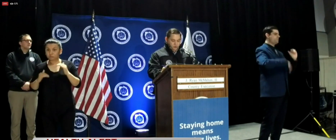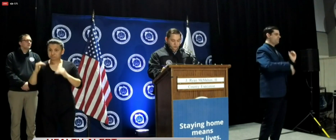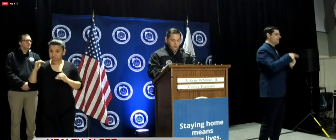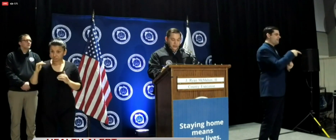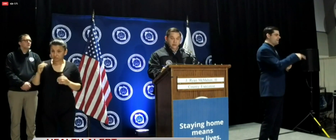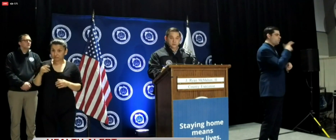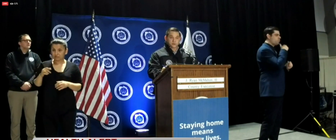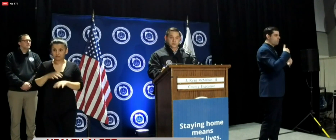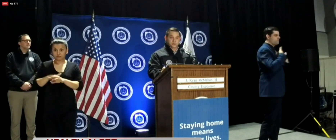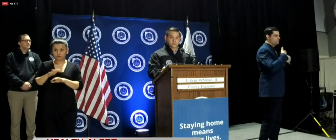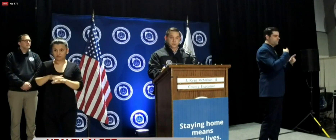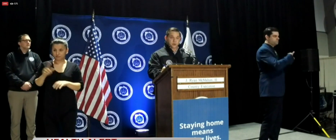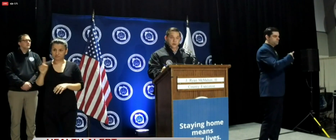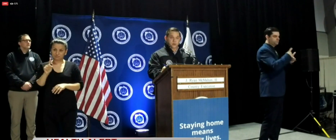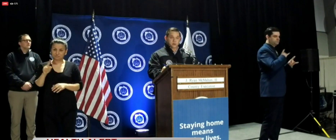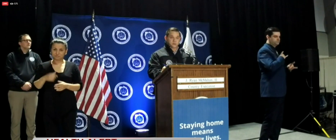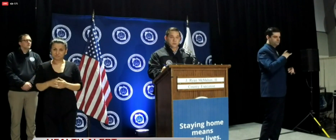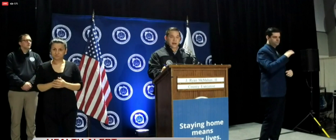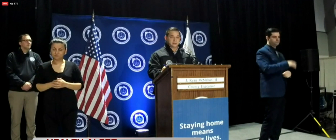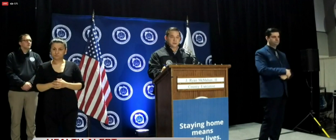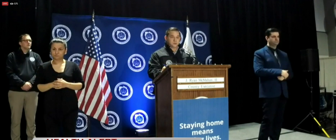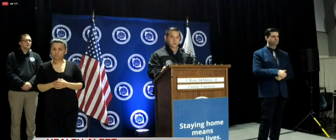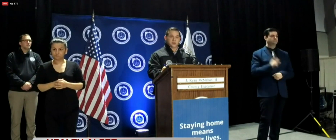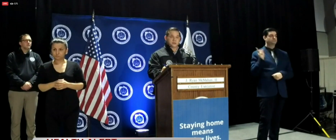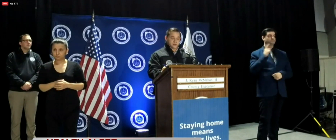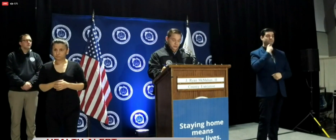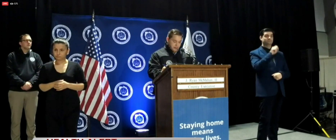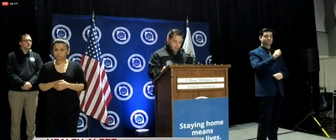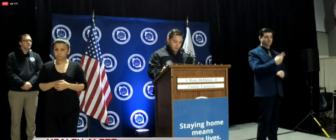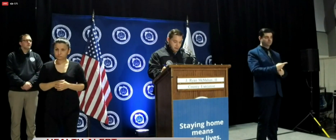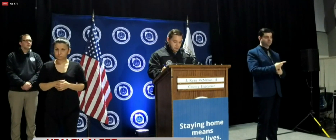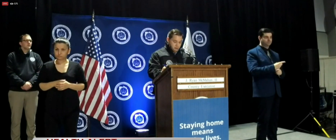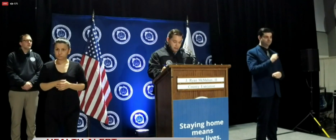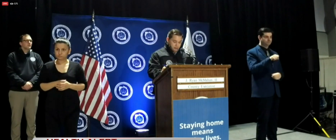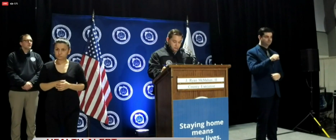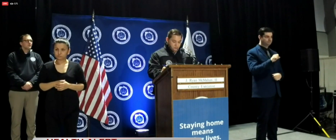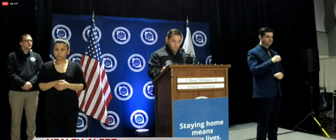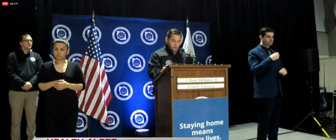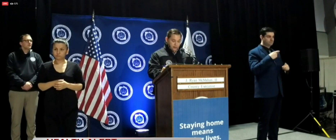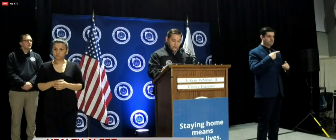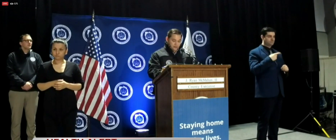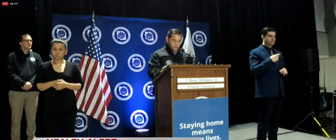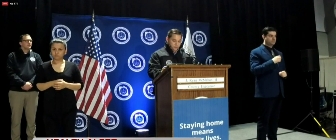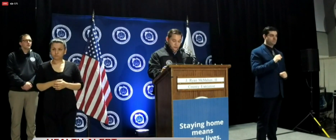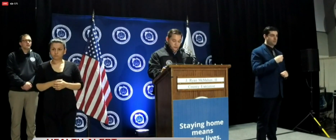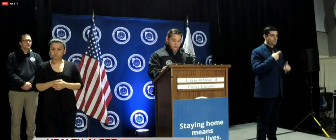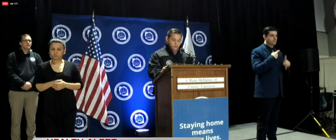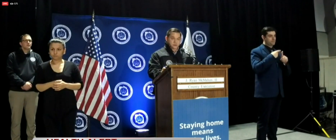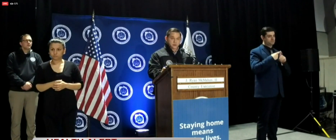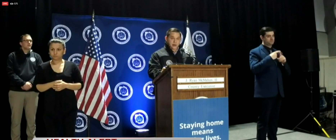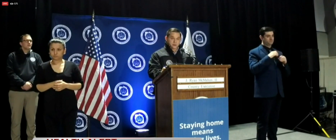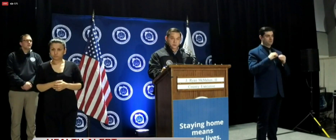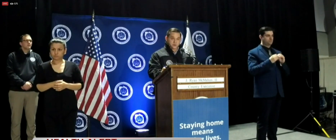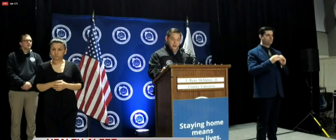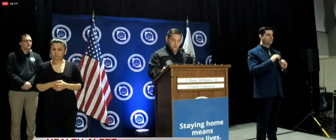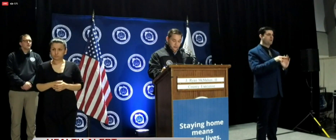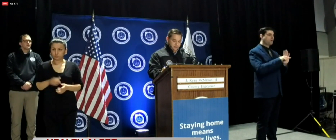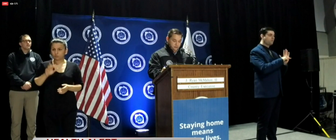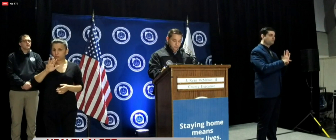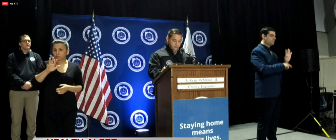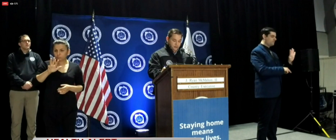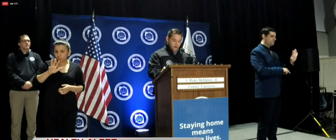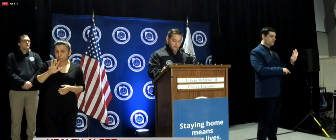let's go through the negatives first, okay, and we'll end with some positives, what I see in the data. Negatives, 49 hospitalizations, that's the highest we've